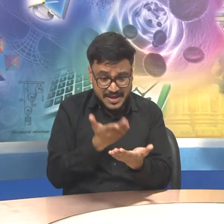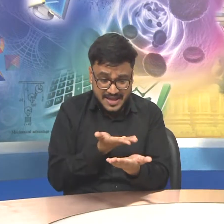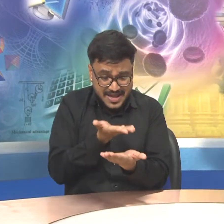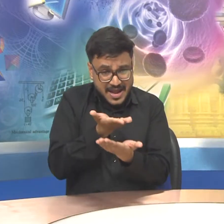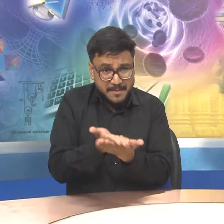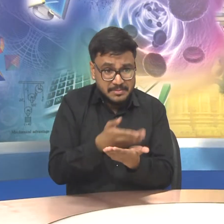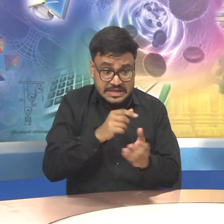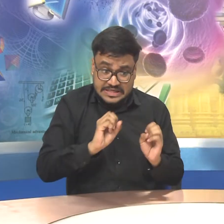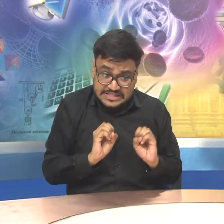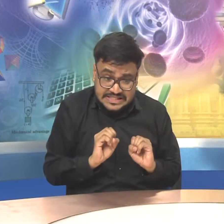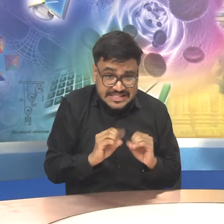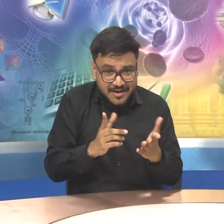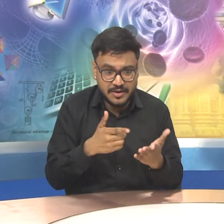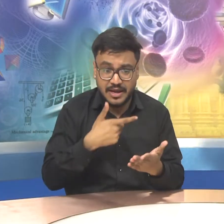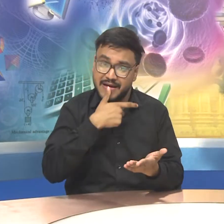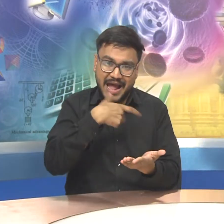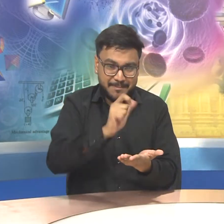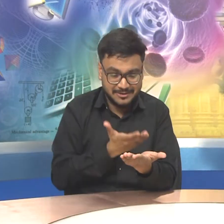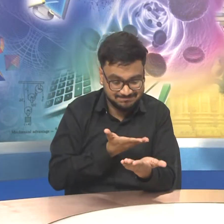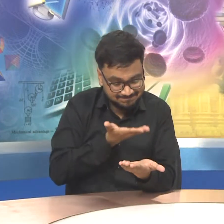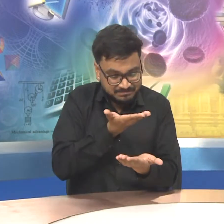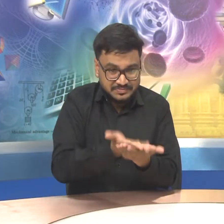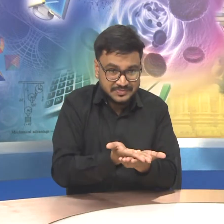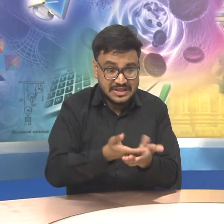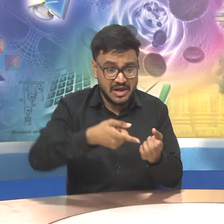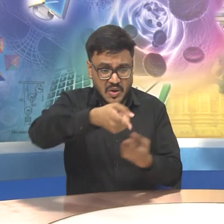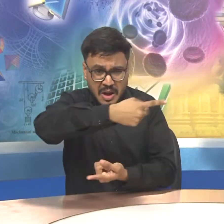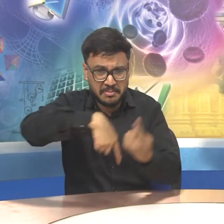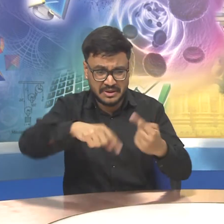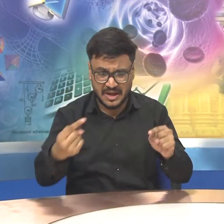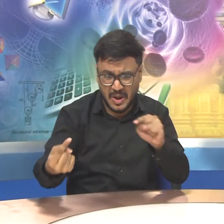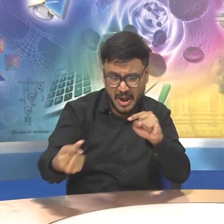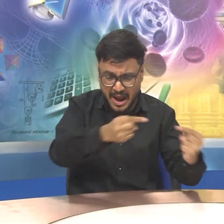Next is appellate jurisdiction.